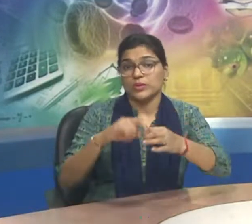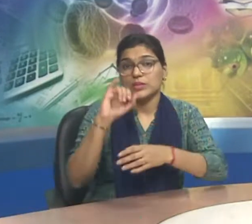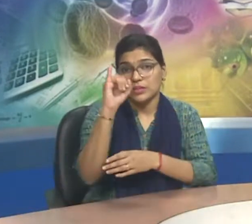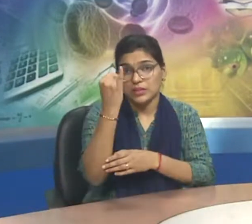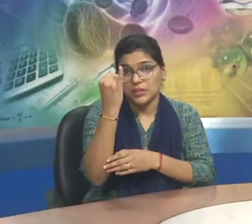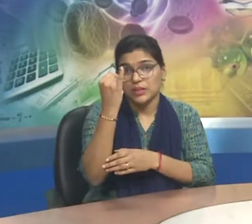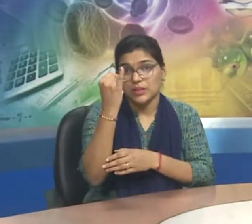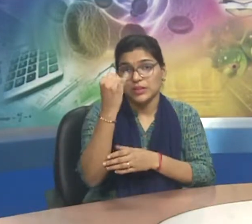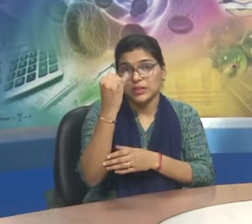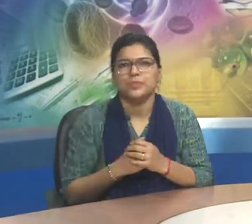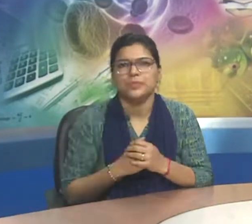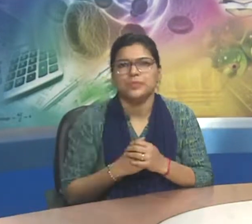Question 6.